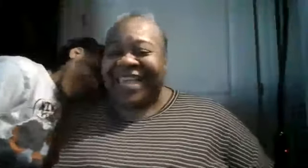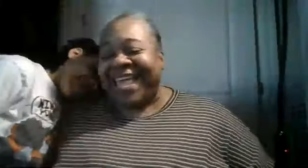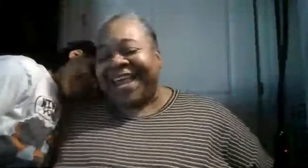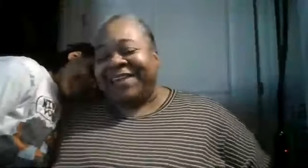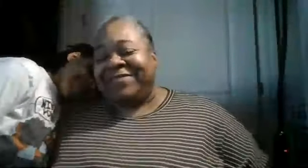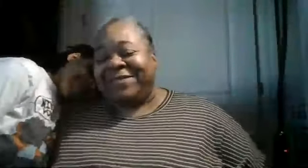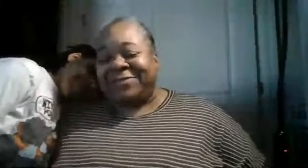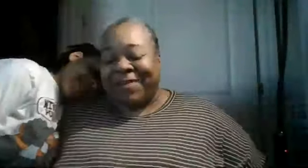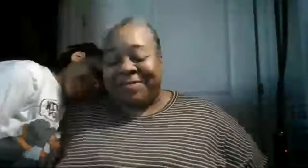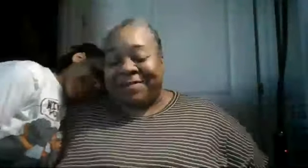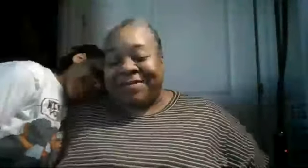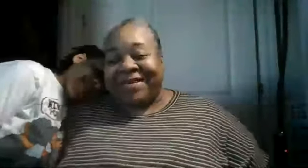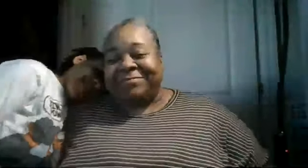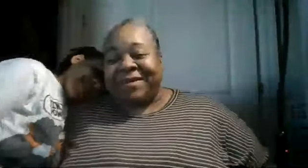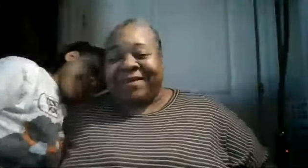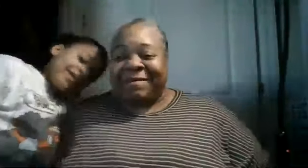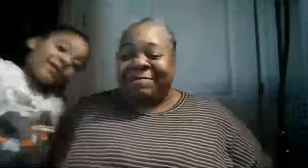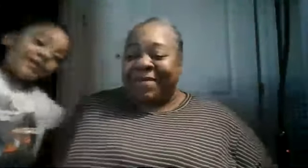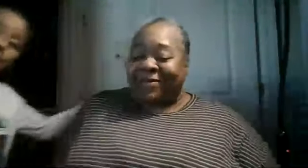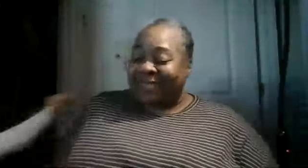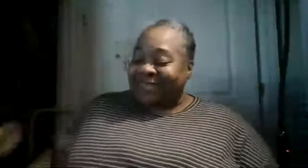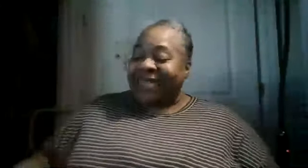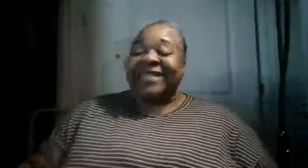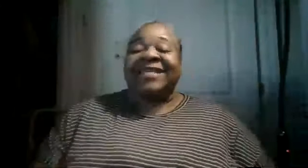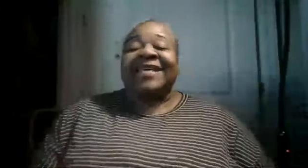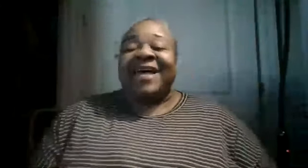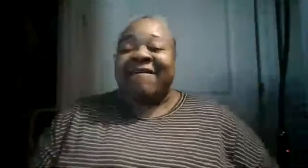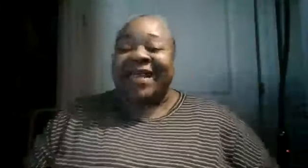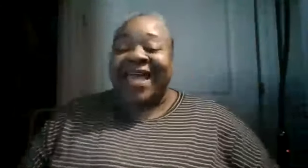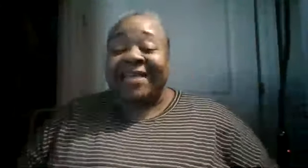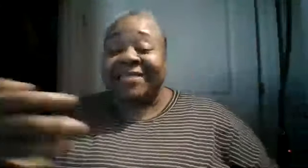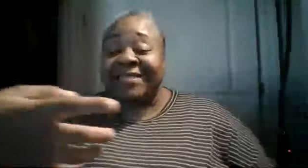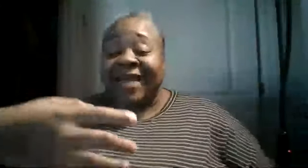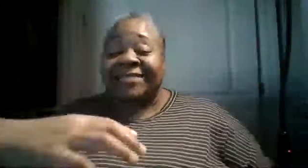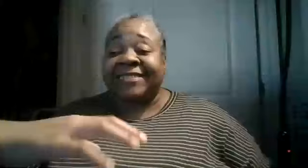I love you too, baby. Let me get to my mouth. All right, guys. Until I see you